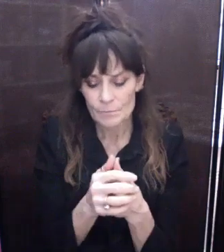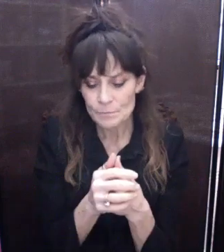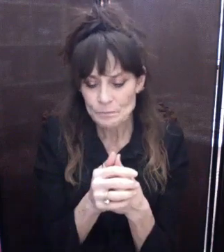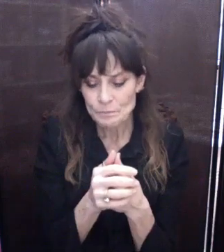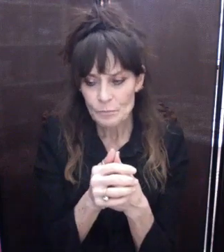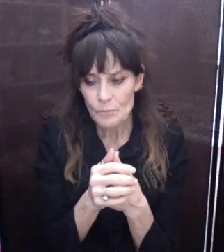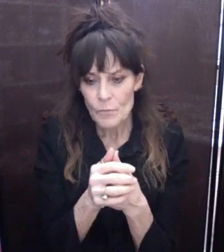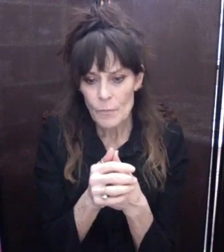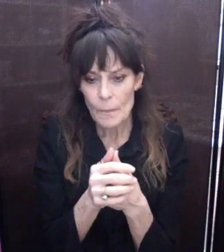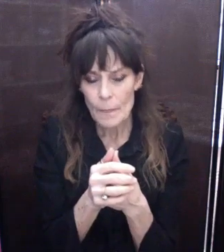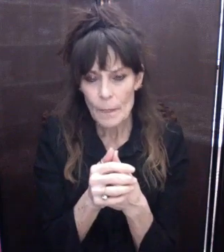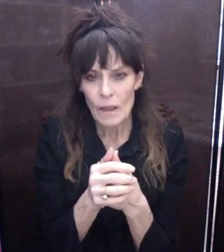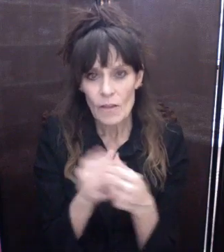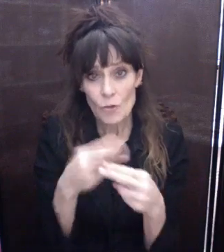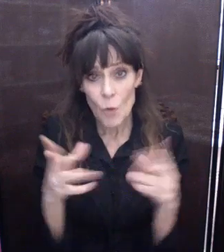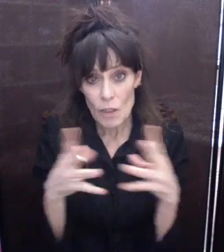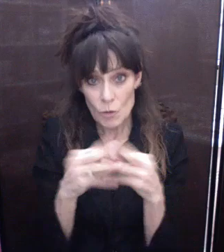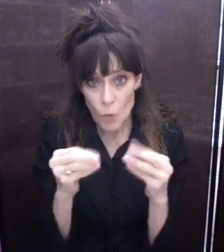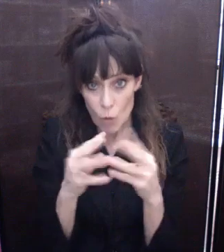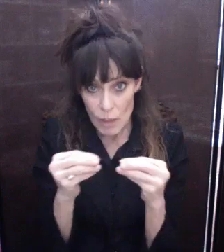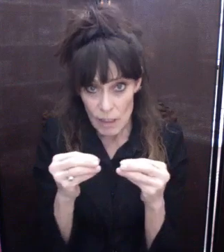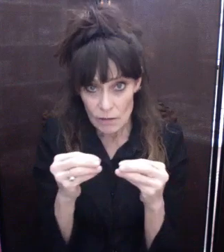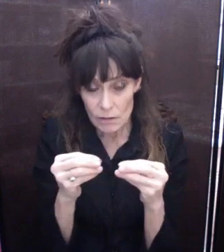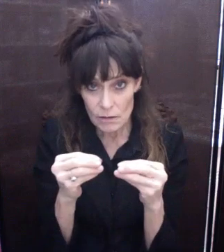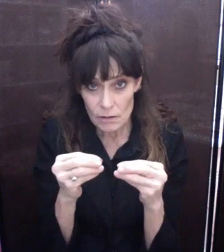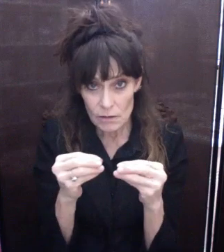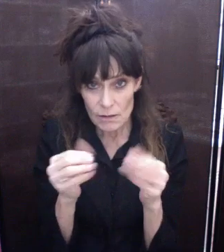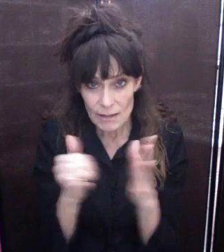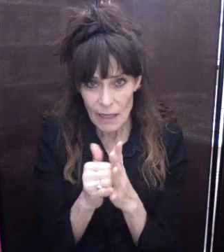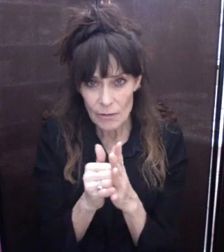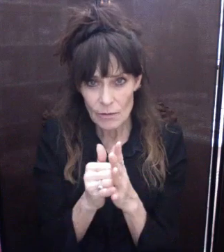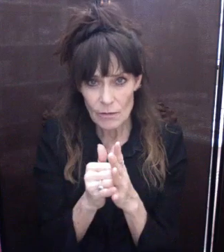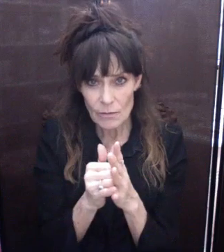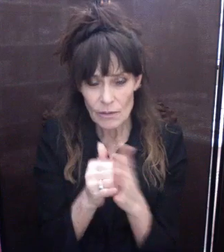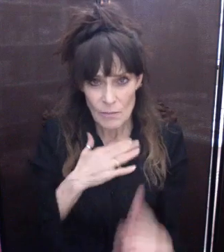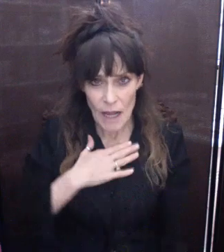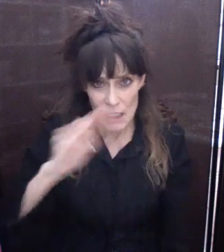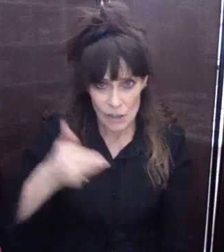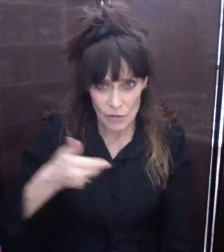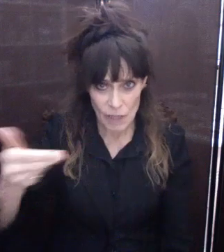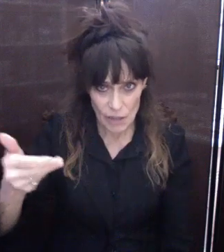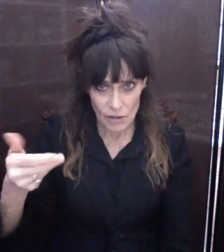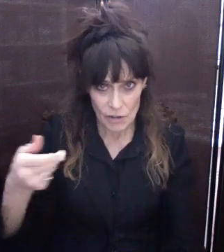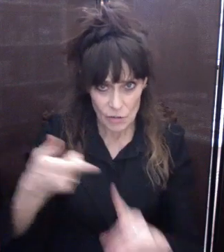The long and the short of that story is that was my introduction to